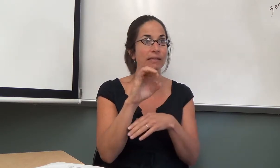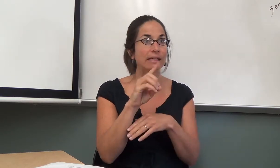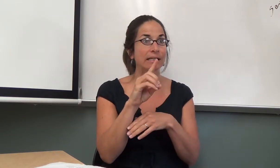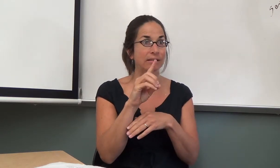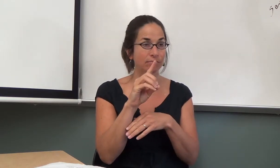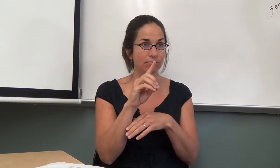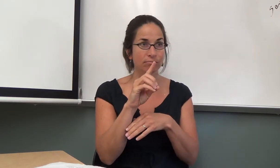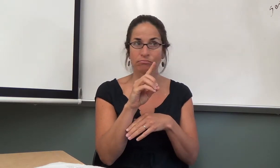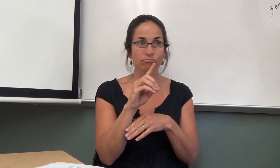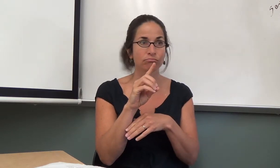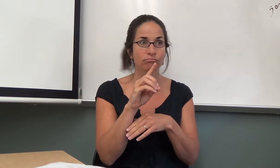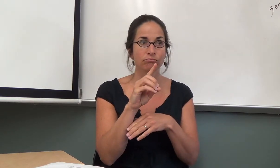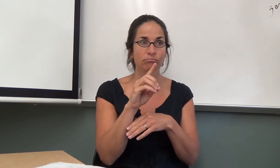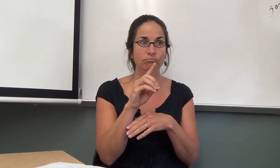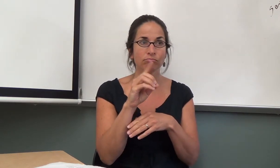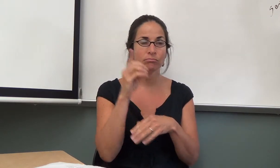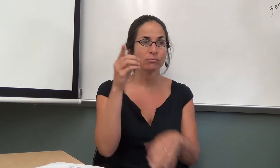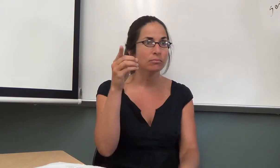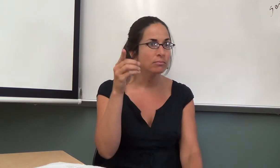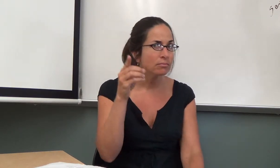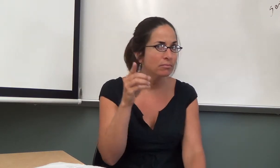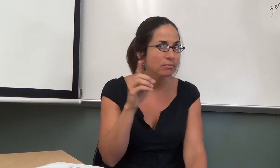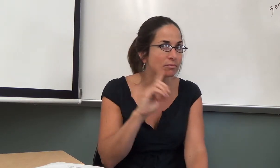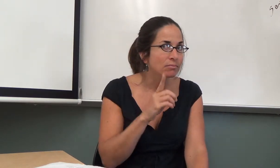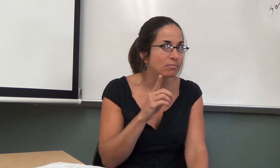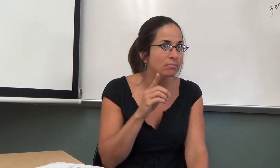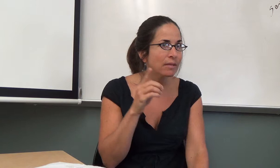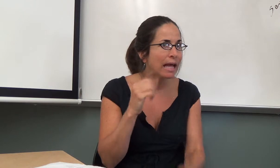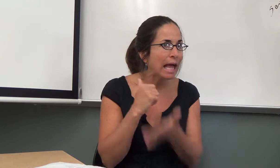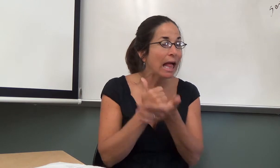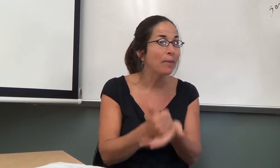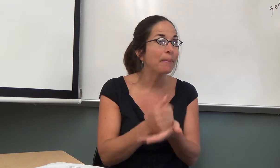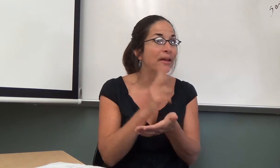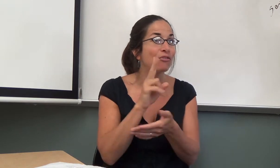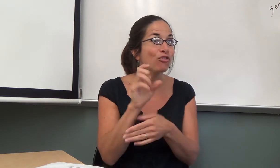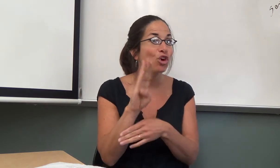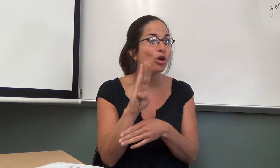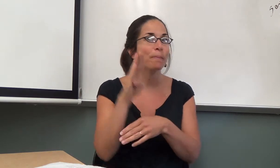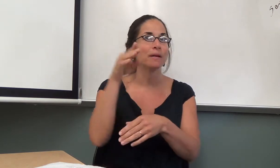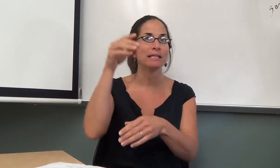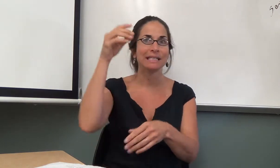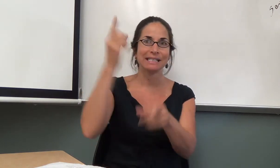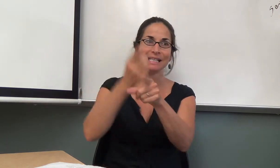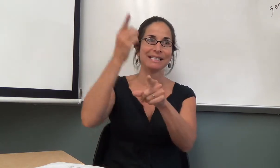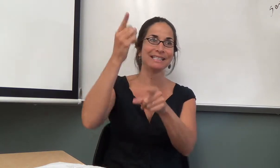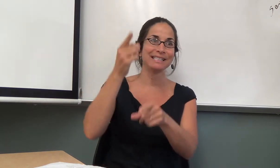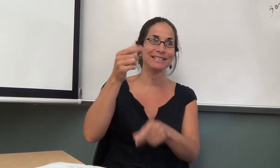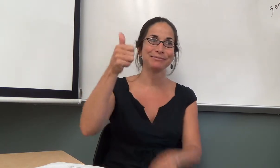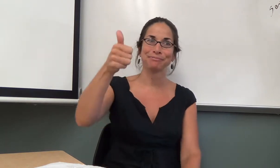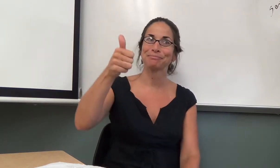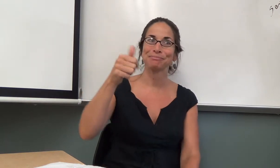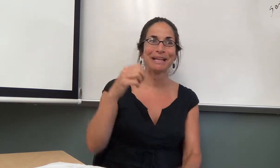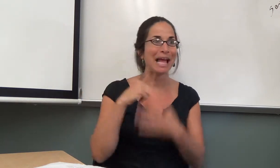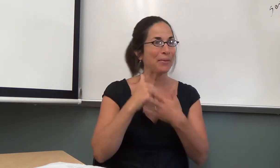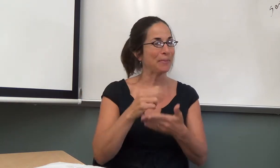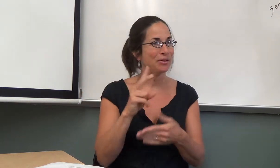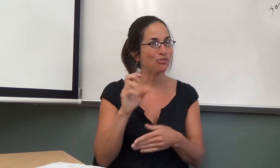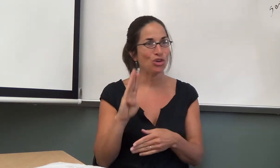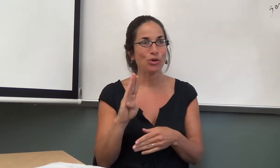No. You sure? Helping verb. Ah, nice job. Well done. Look at you. You threw that down so fast. I don't even know. You